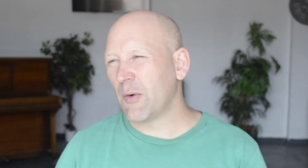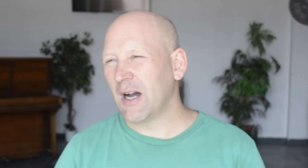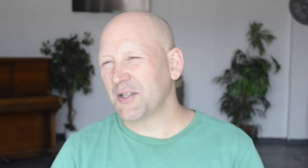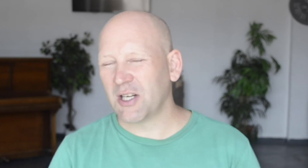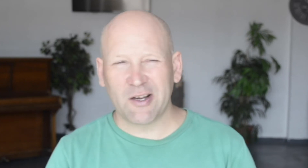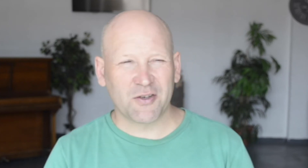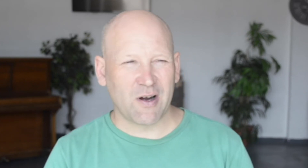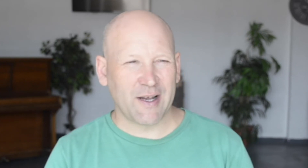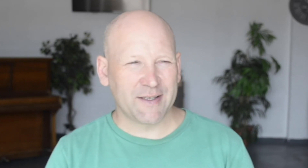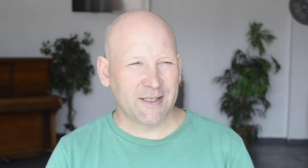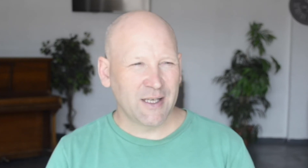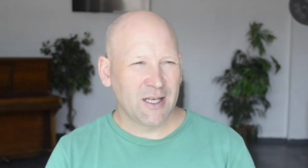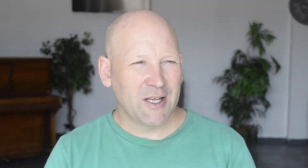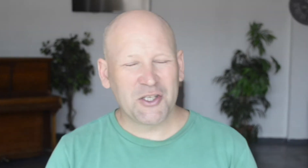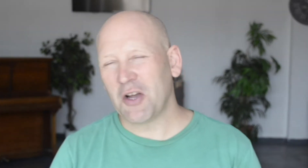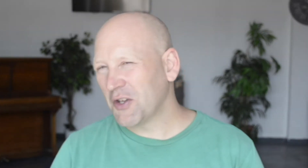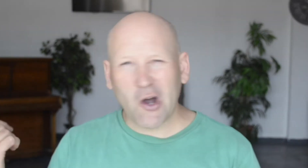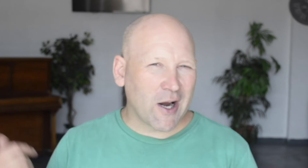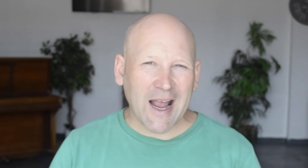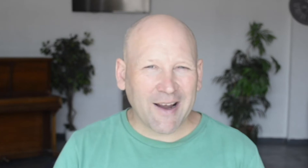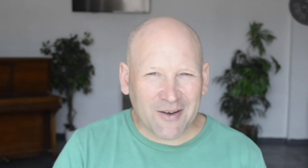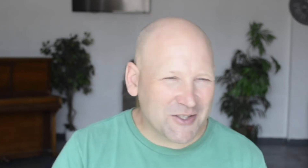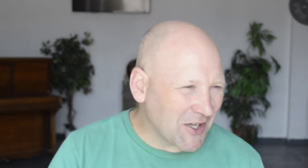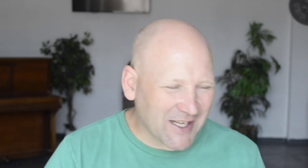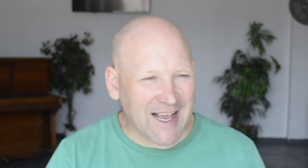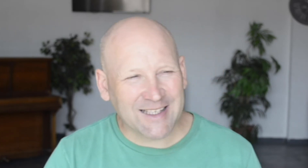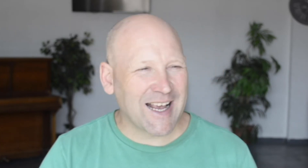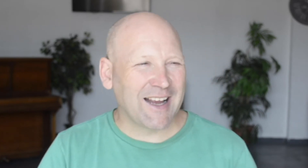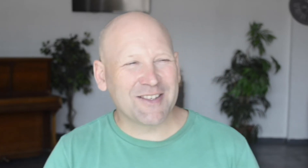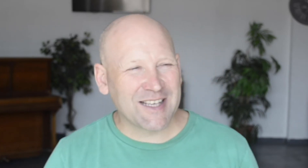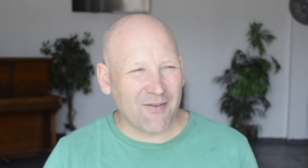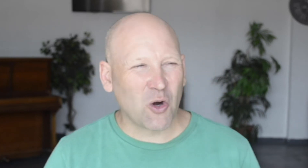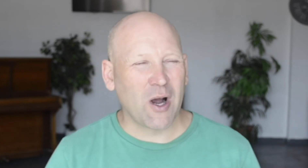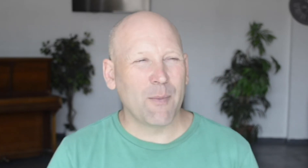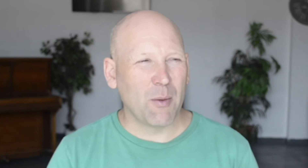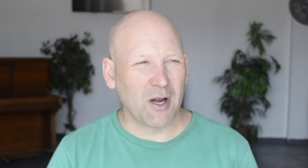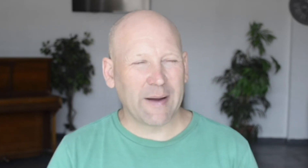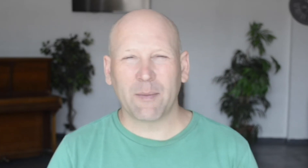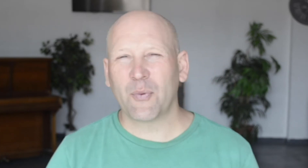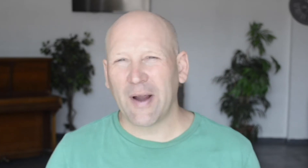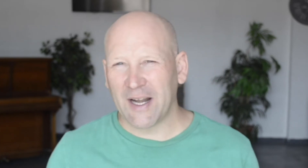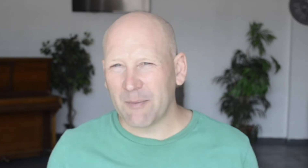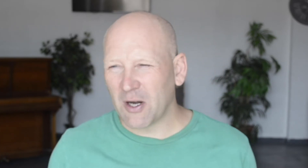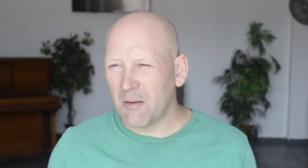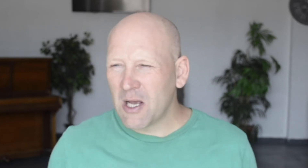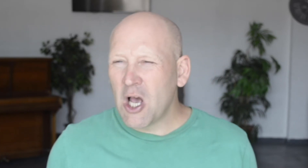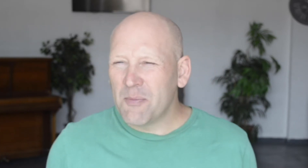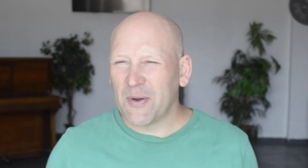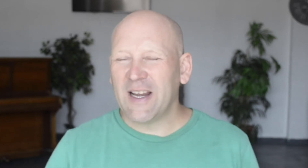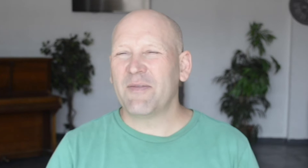wherever you are, just close your eyes, chuck the dog out, chuck the cat out, just have a quiet moment. And I'm going to pray and I'm